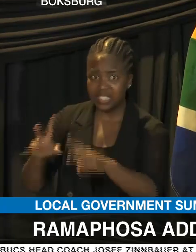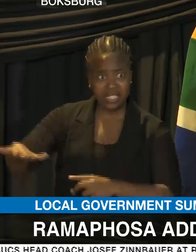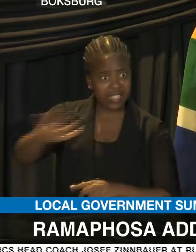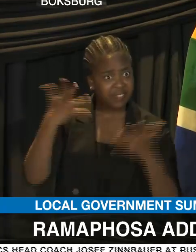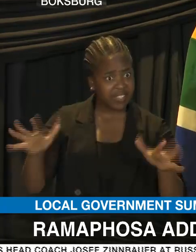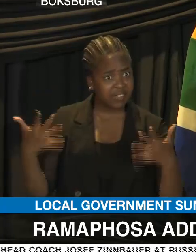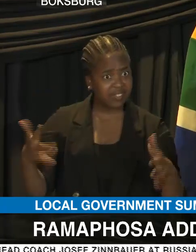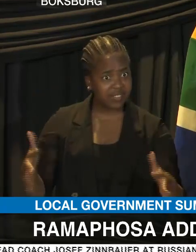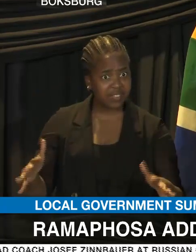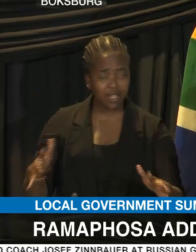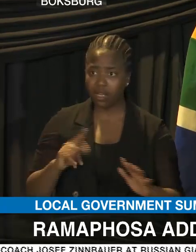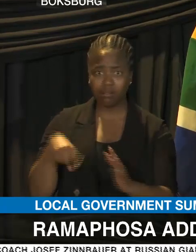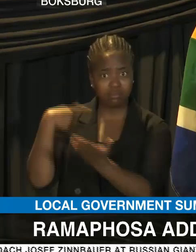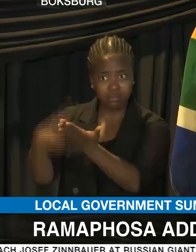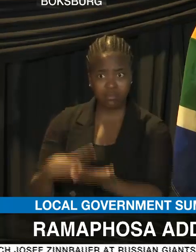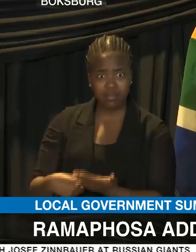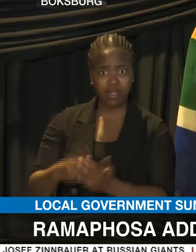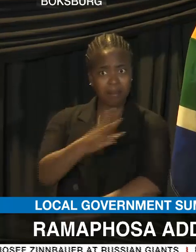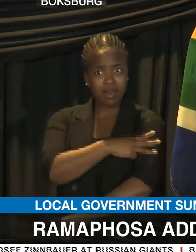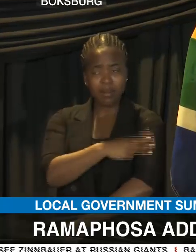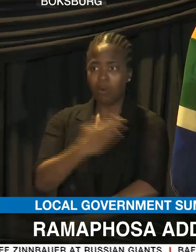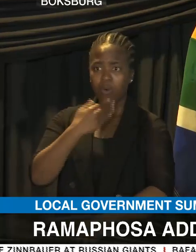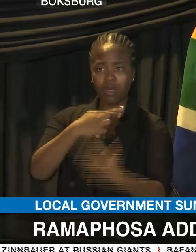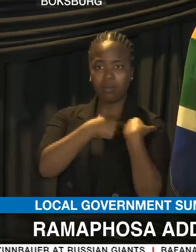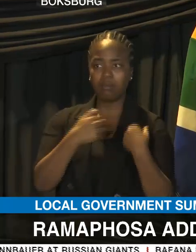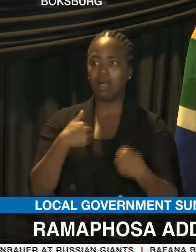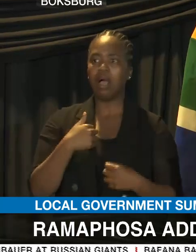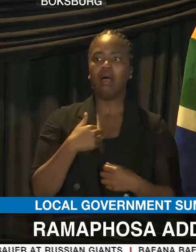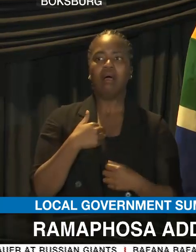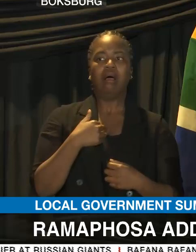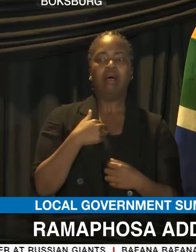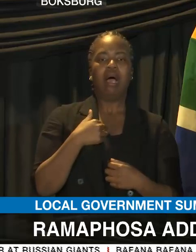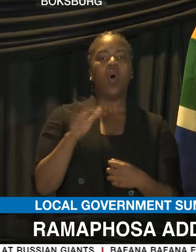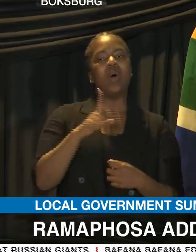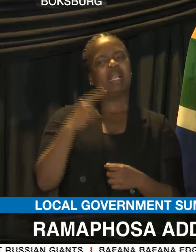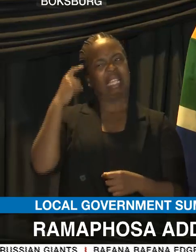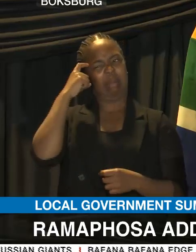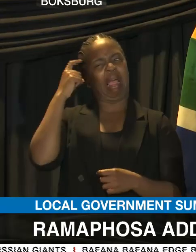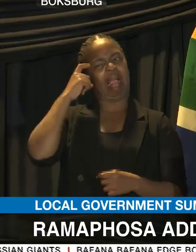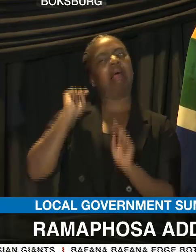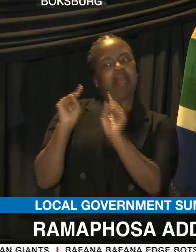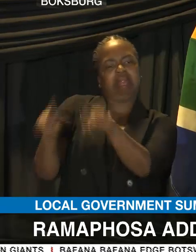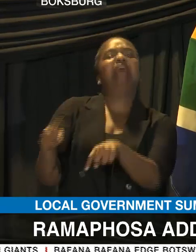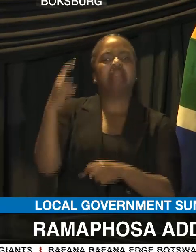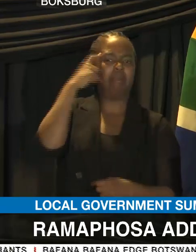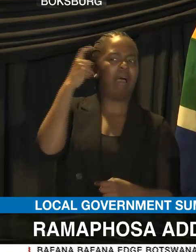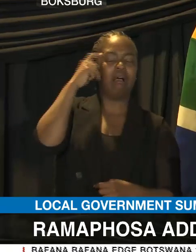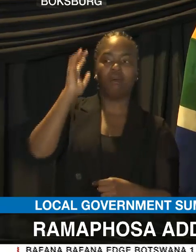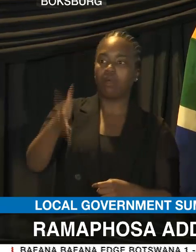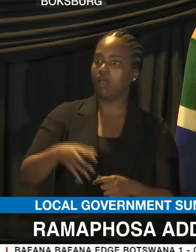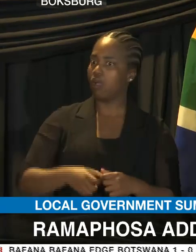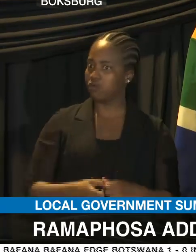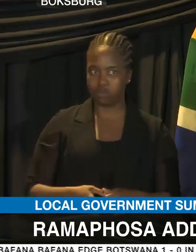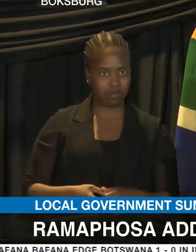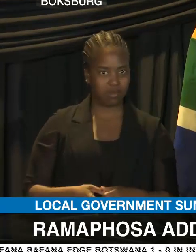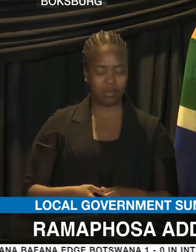facility to go and talk to the management? The mayor said, no, we were thinking of going. And